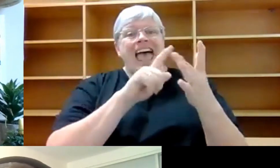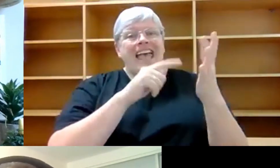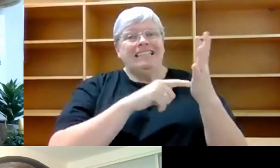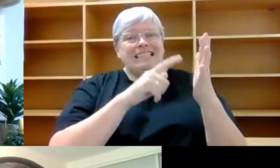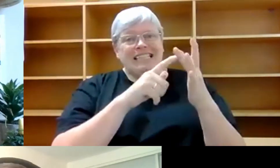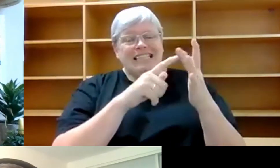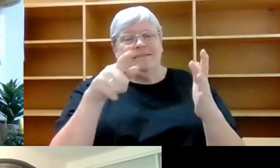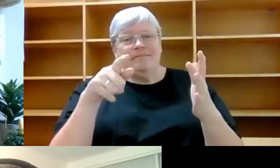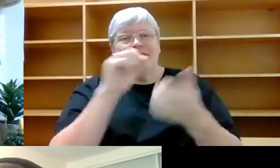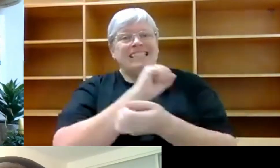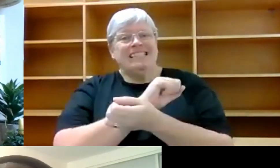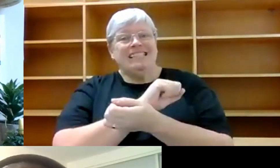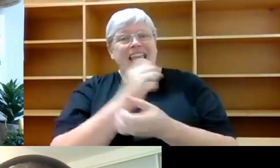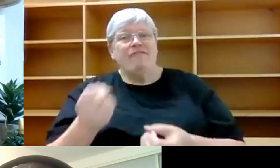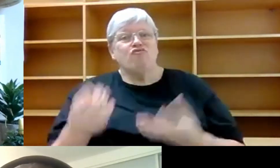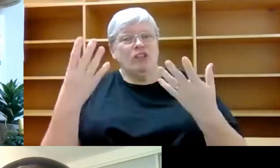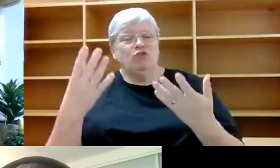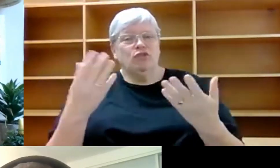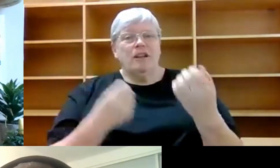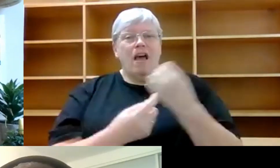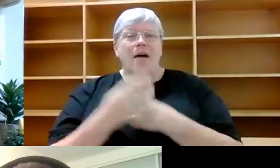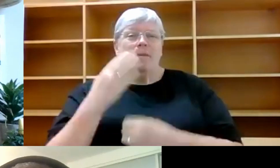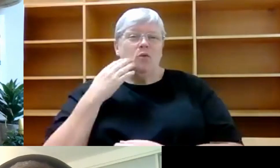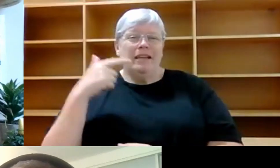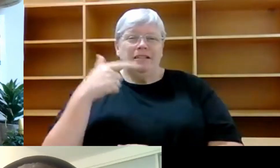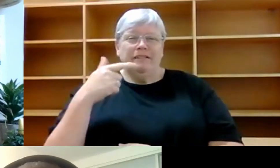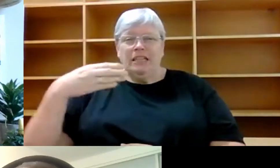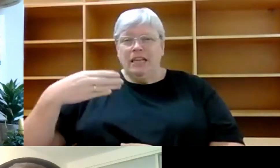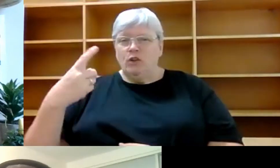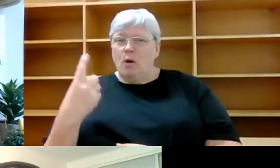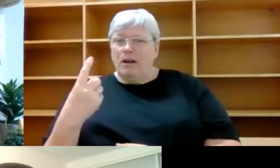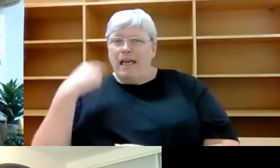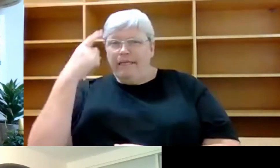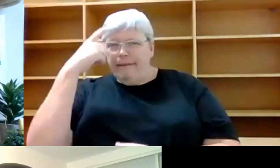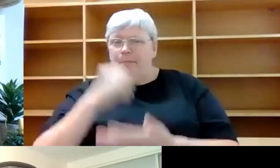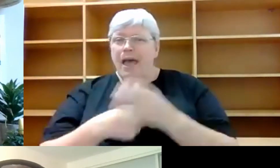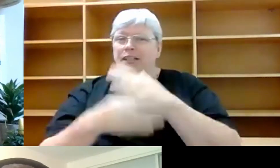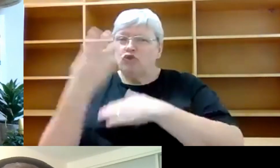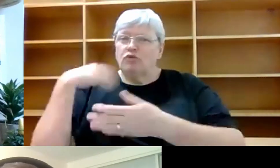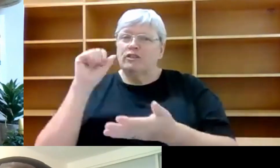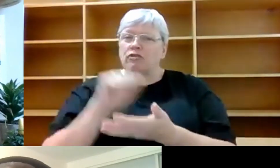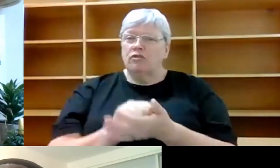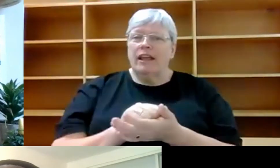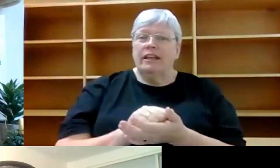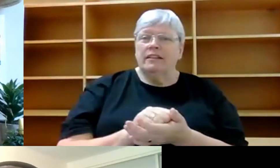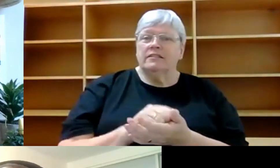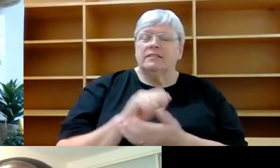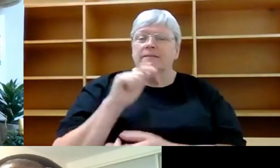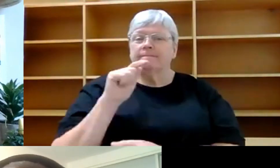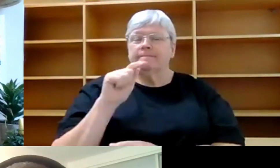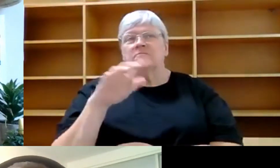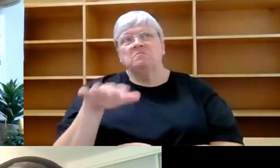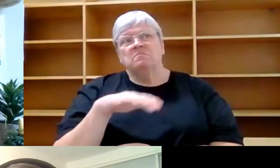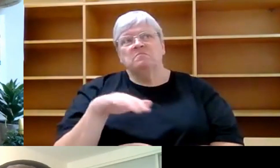that occurred in 1791, if my history is correct. And that centers around